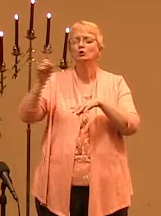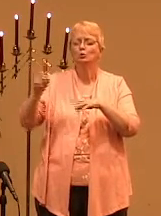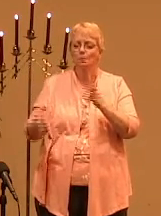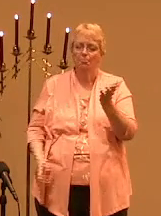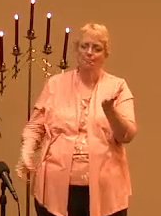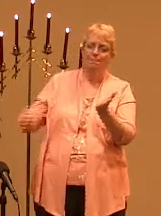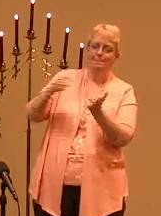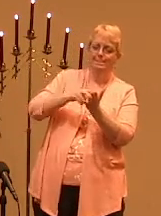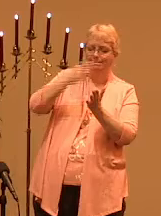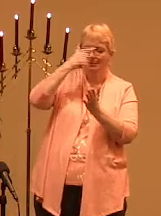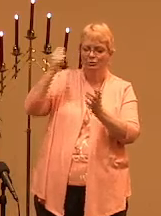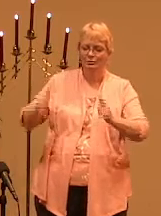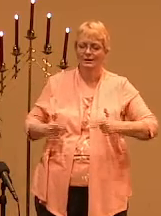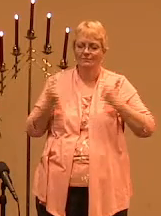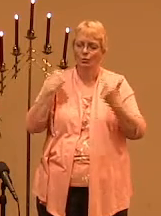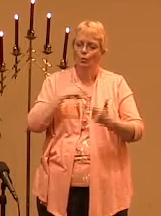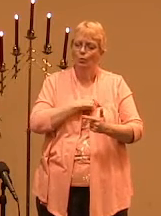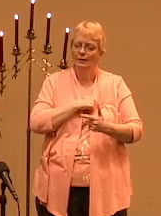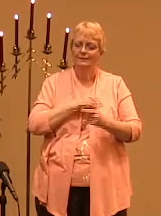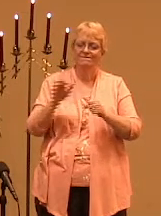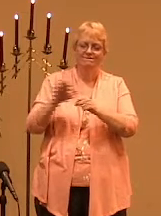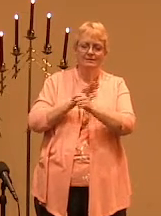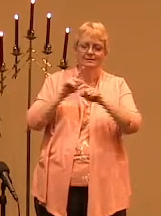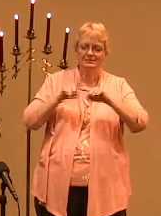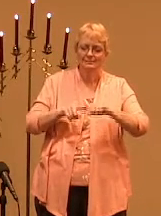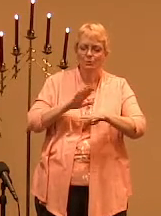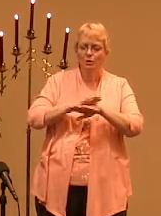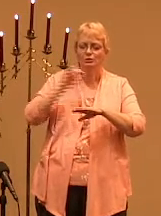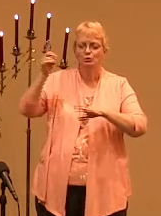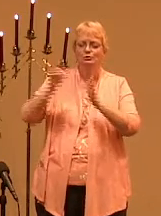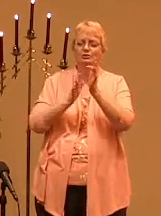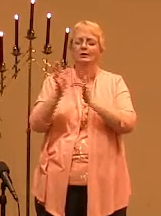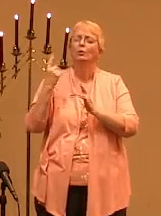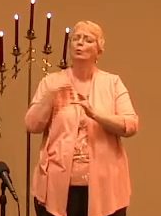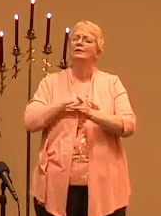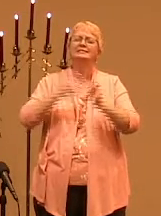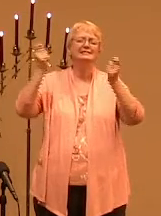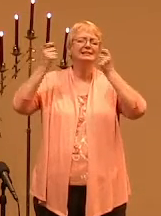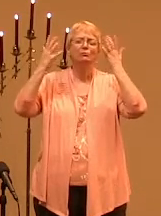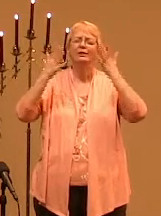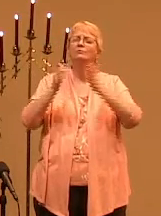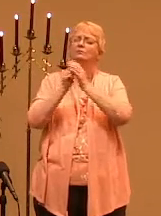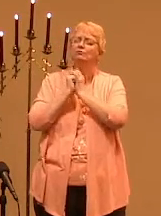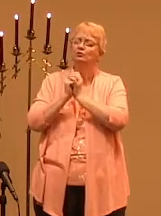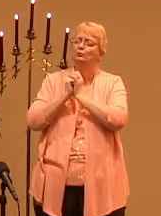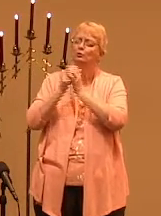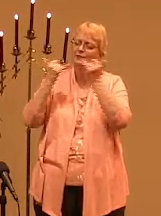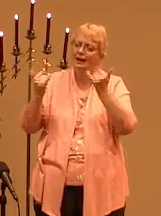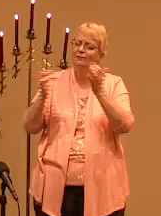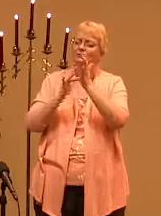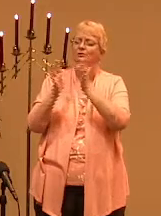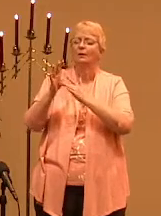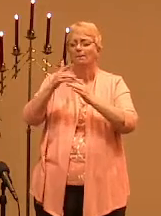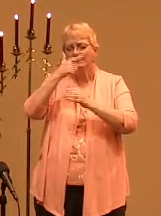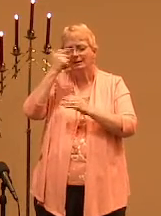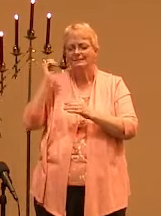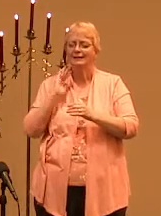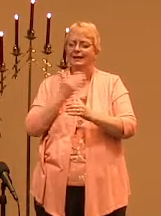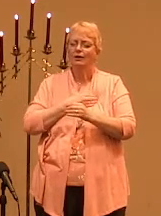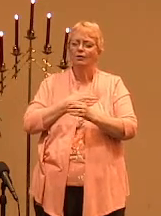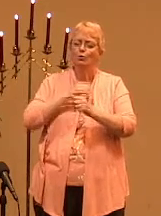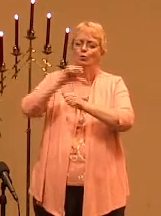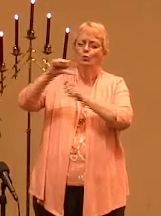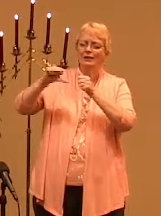because you live, we too shall live. We thank you. We celebrate that. We worship you. And because of that